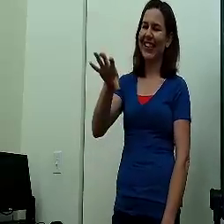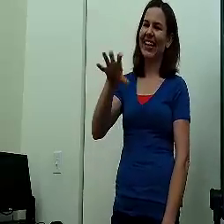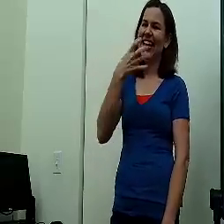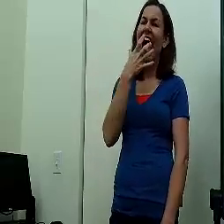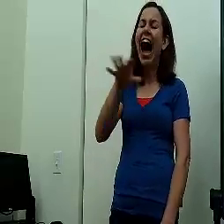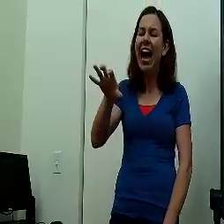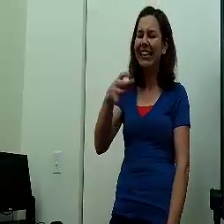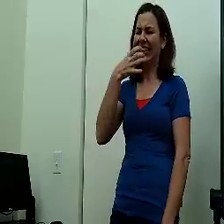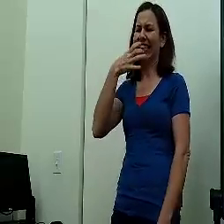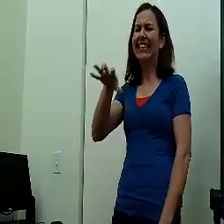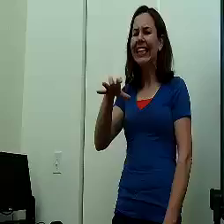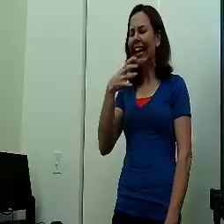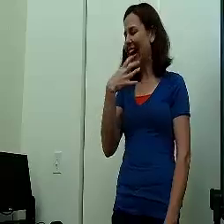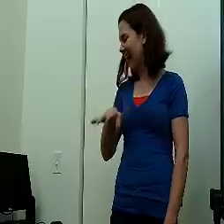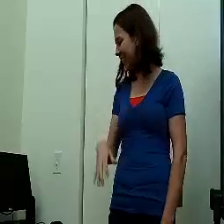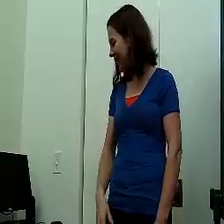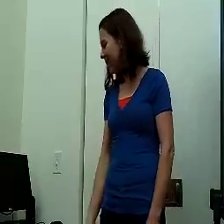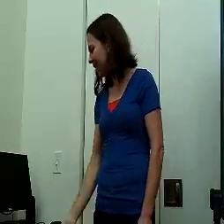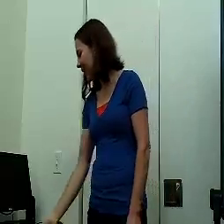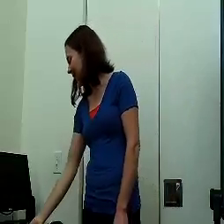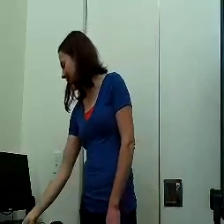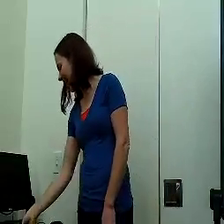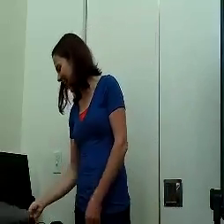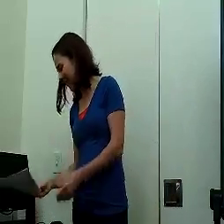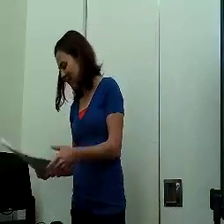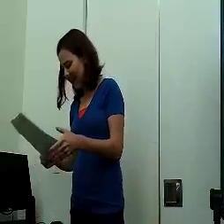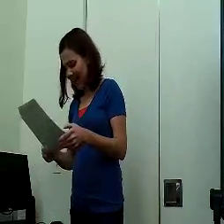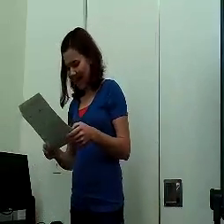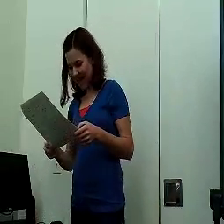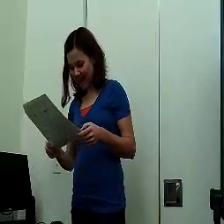and it's hot. Okay.